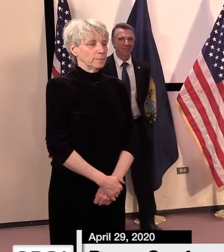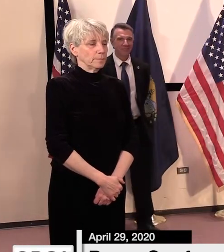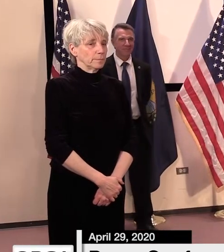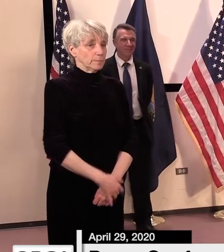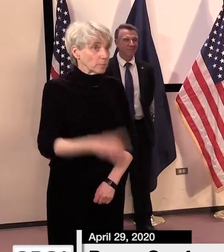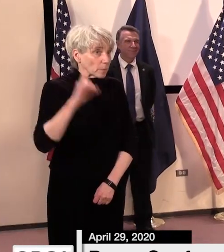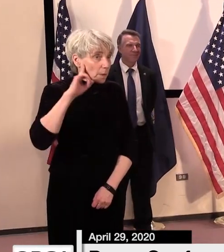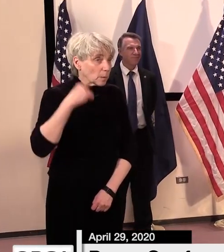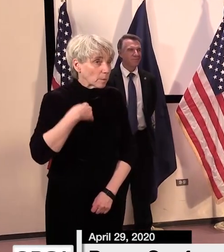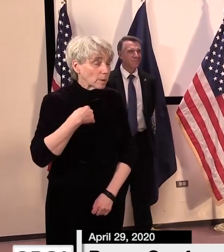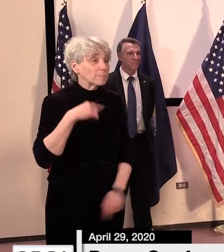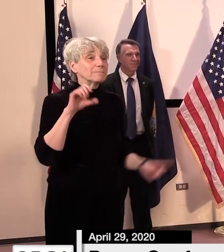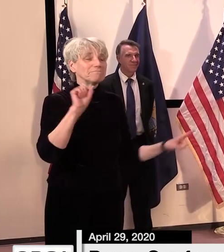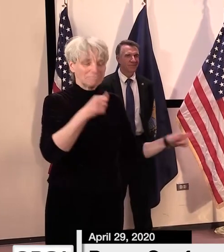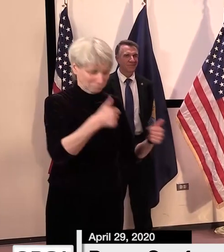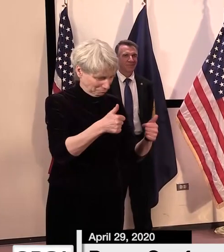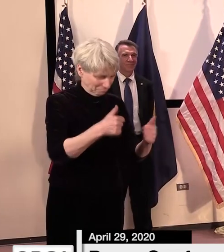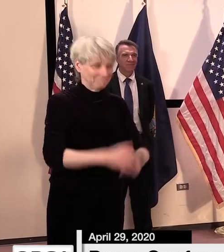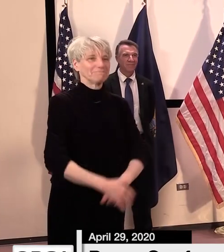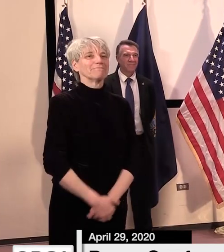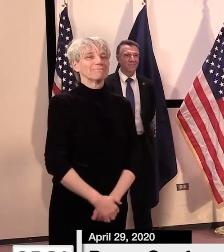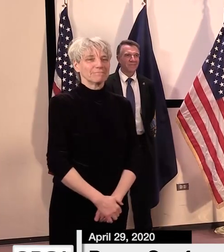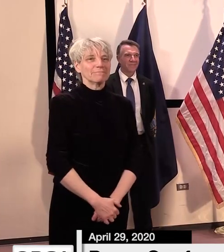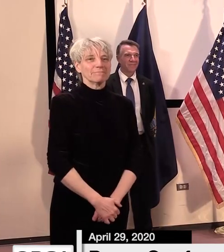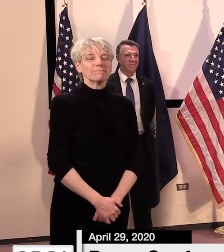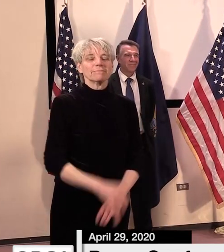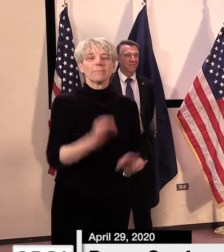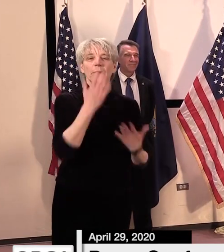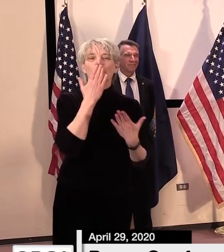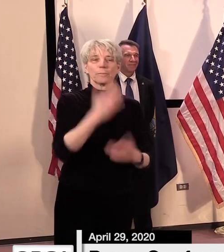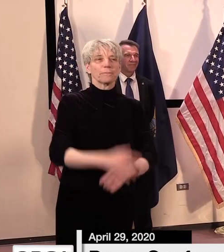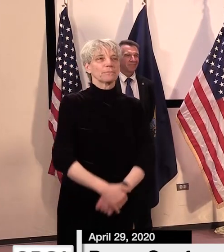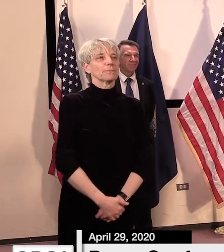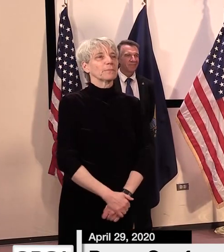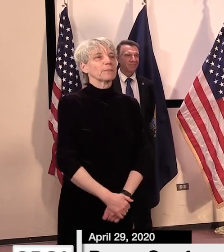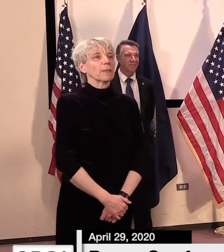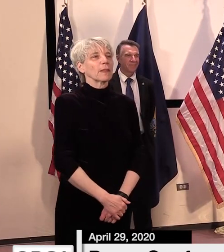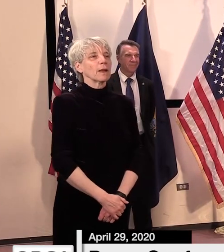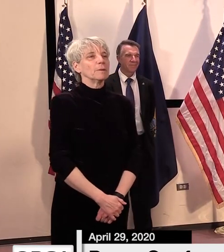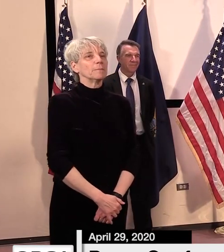Can you hear me? Loud and clear. All right, thanks.